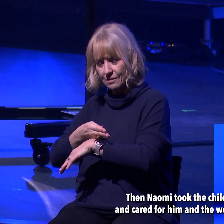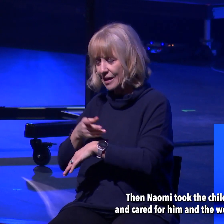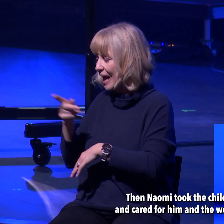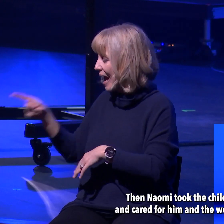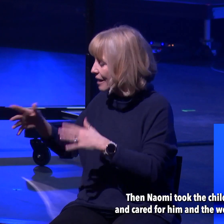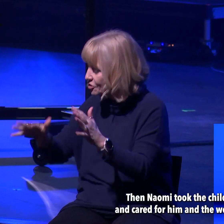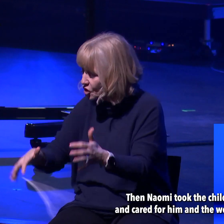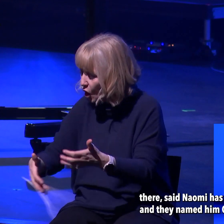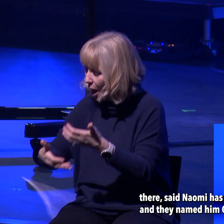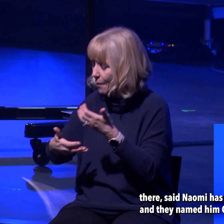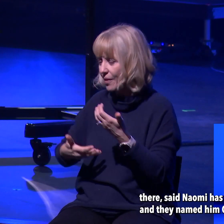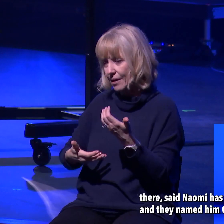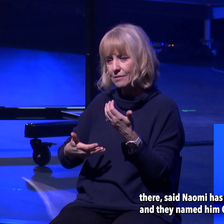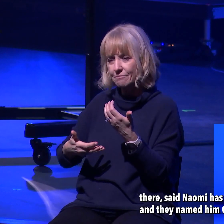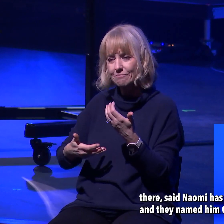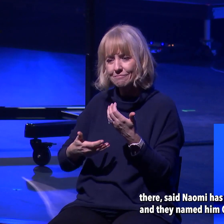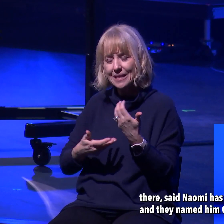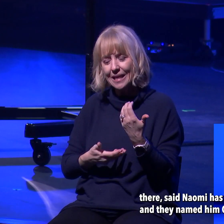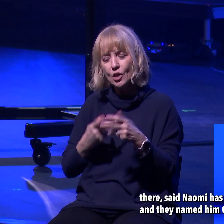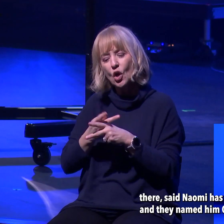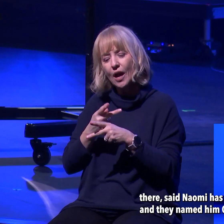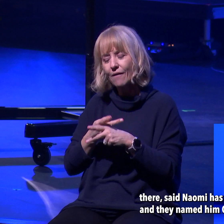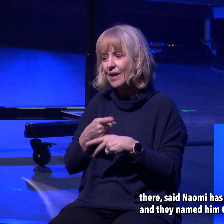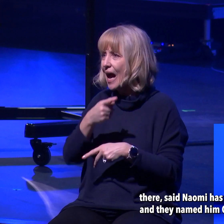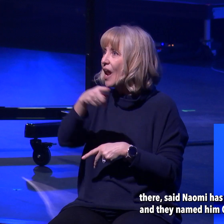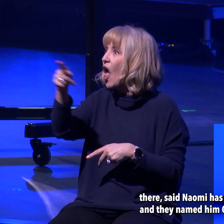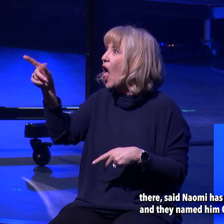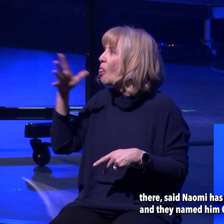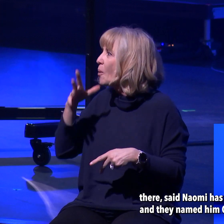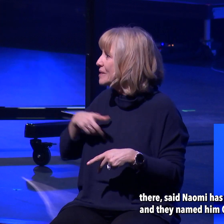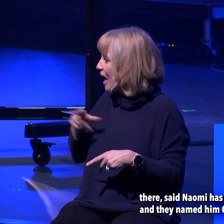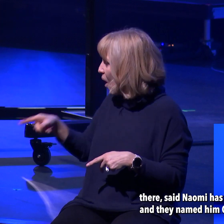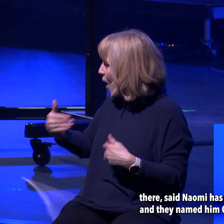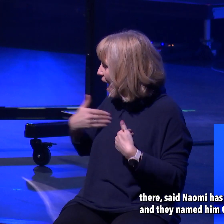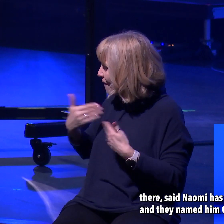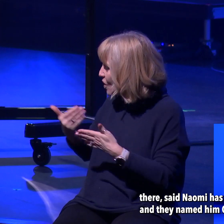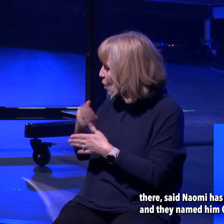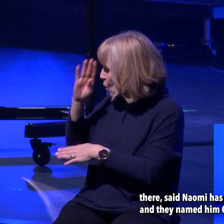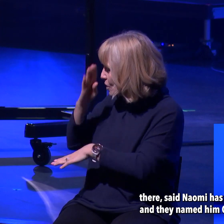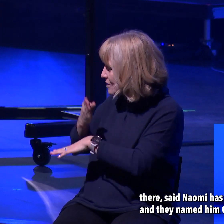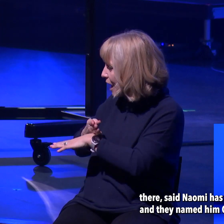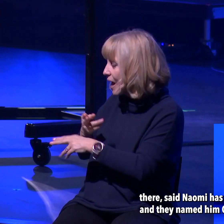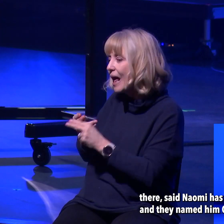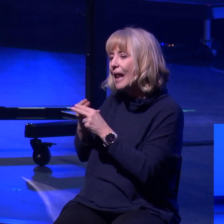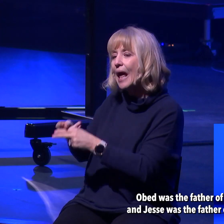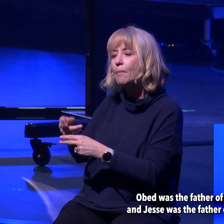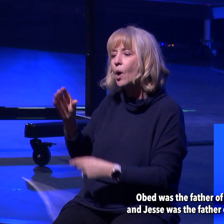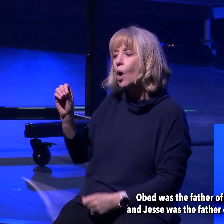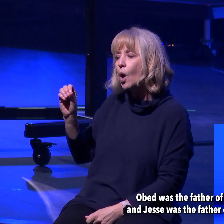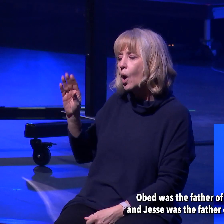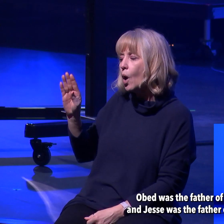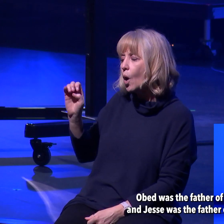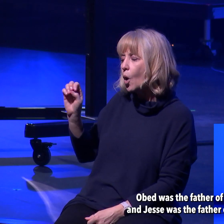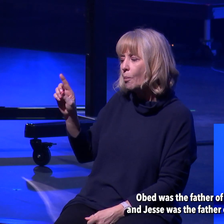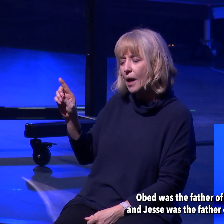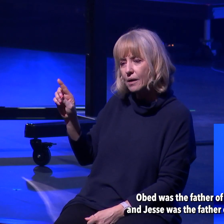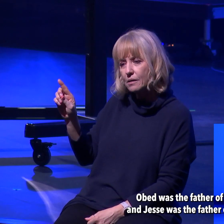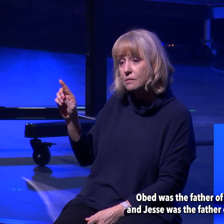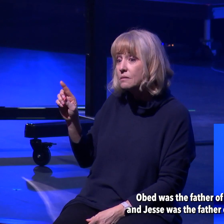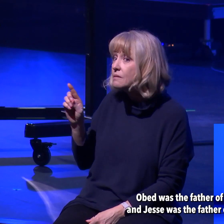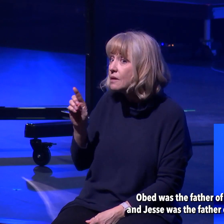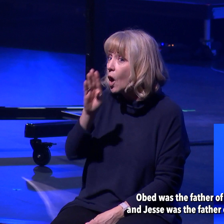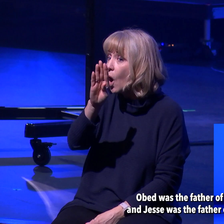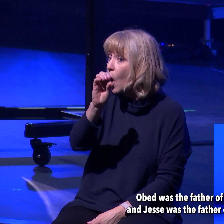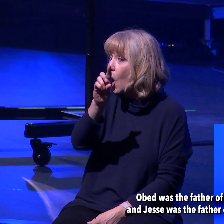him. And the women living there said, Naomi has a son. And they named him Obed. Obed was the father of